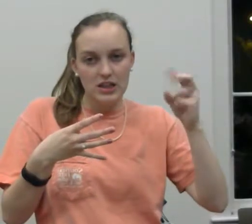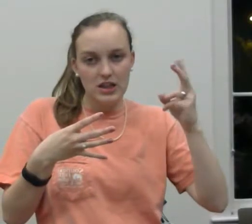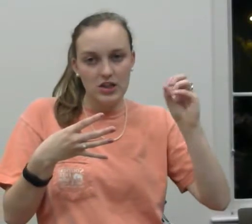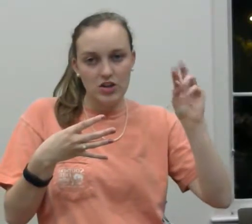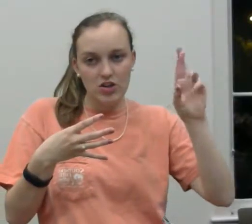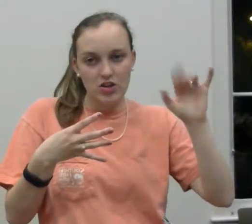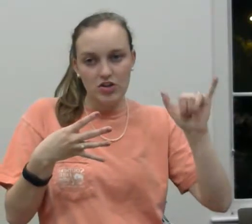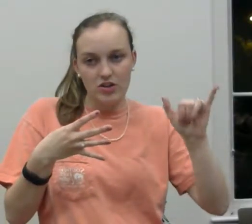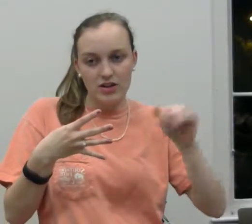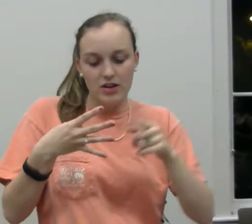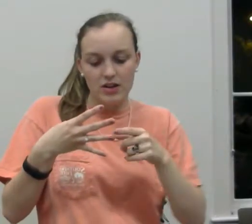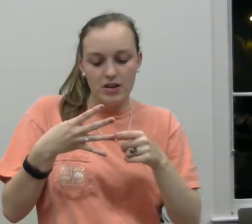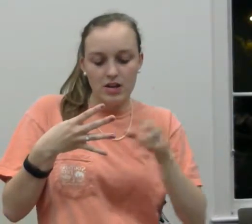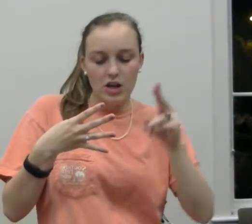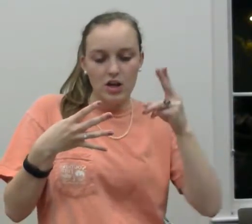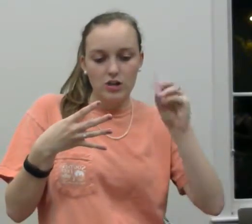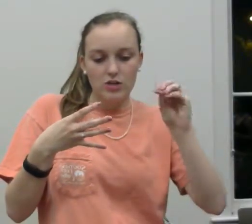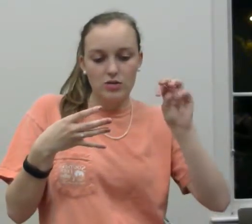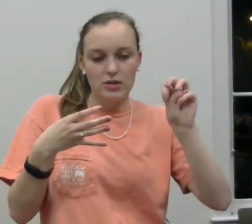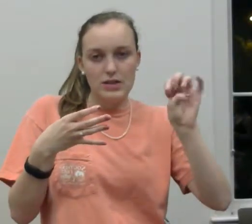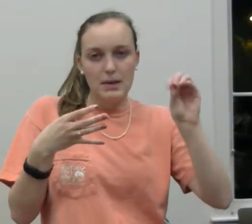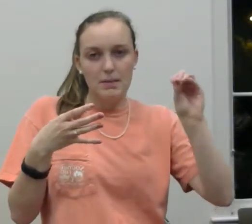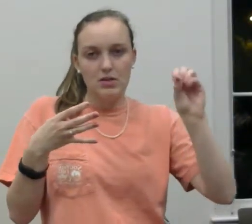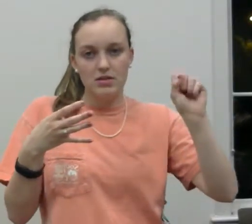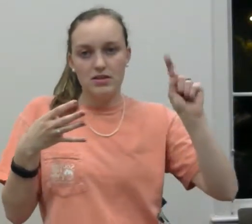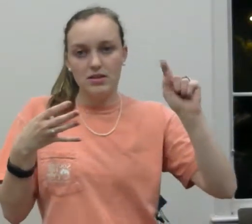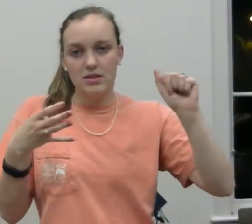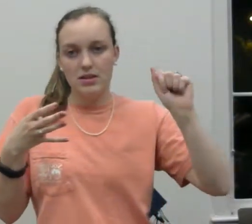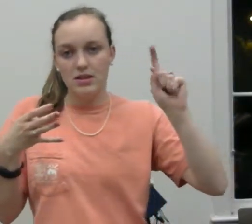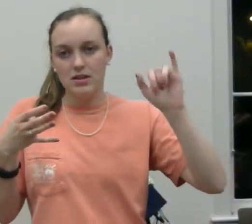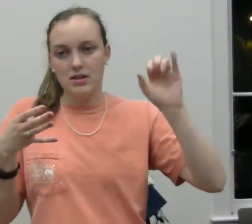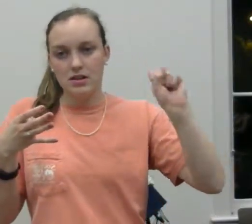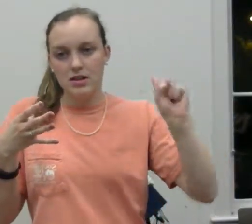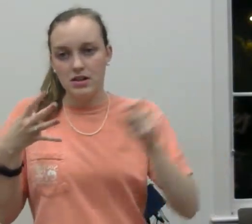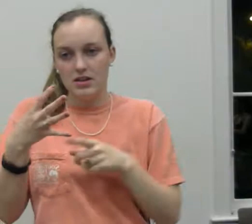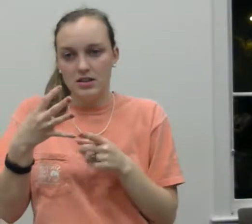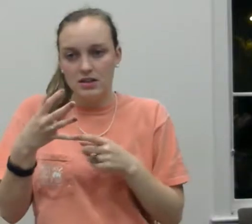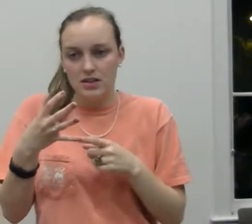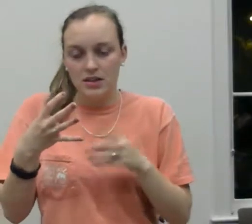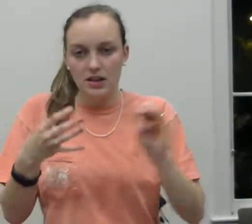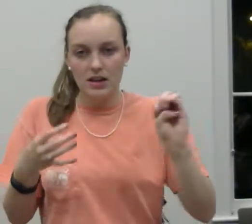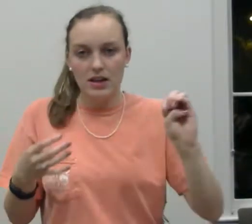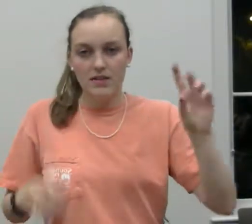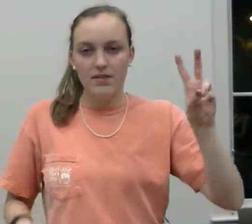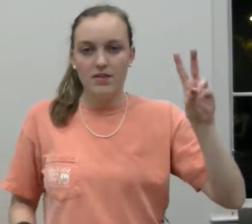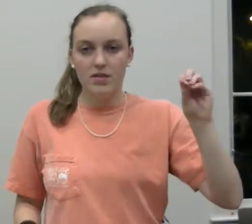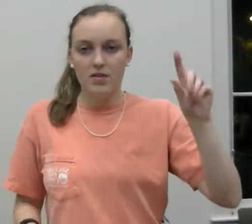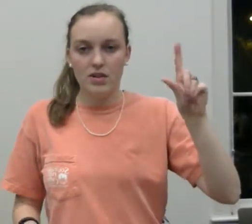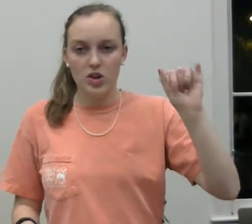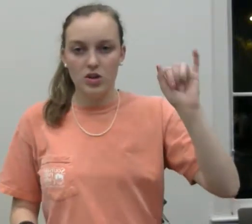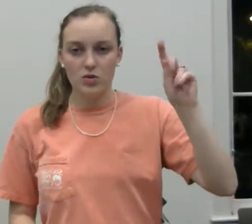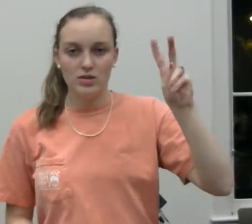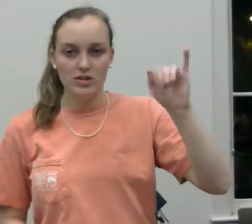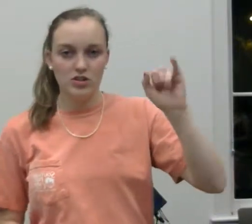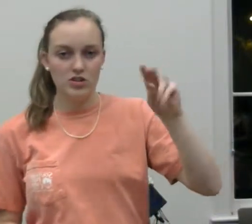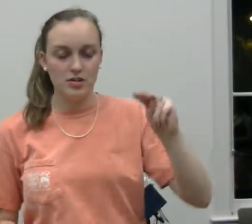homeostasis, and evolution. And we talked about most of these already, but this is just kind of reiterating what your book says. Basically, the cell theory is all of the